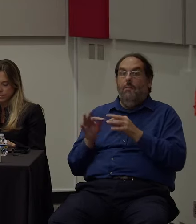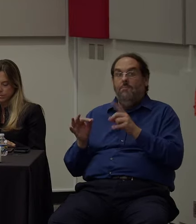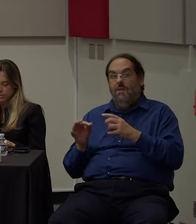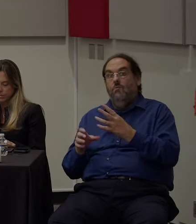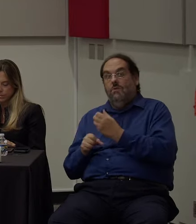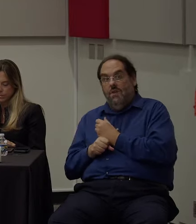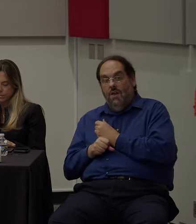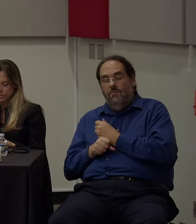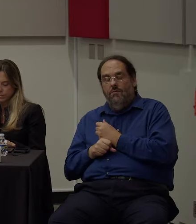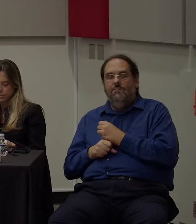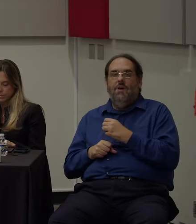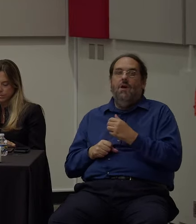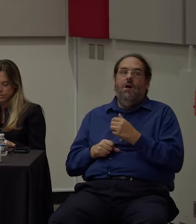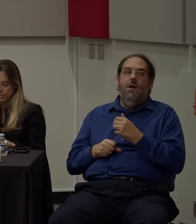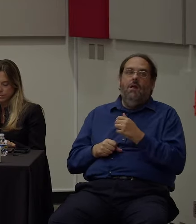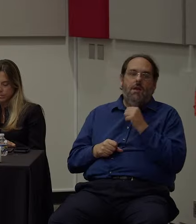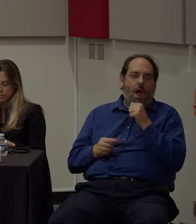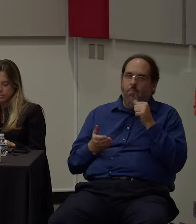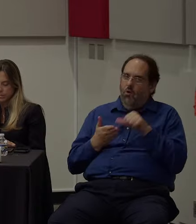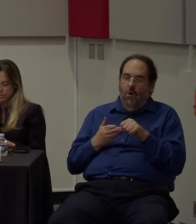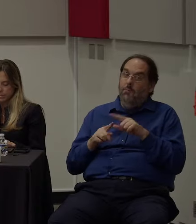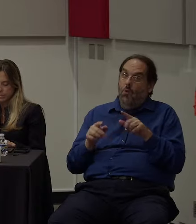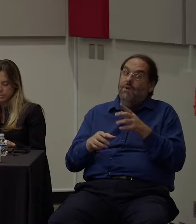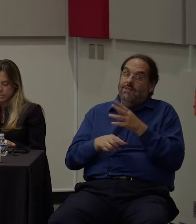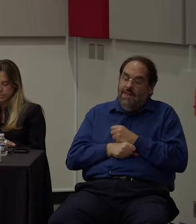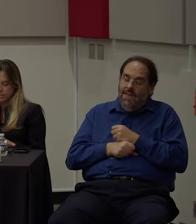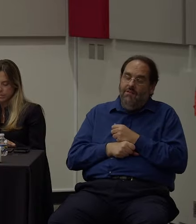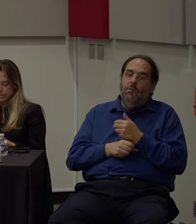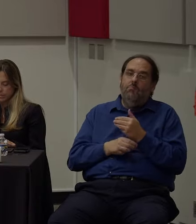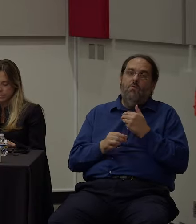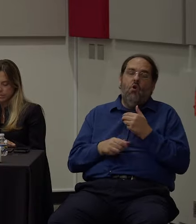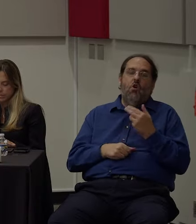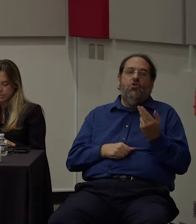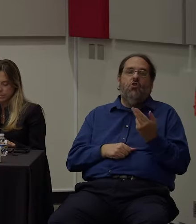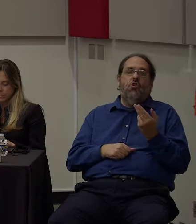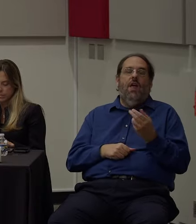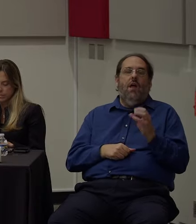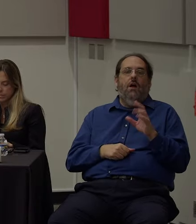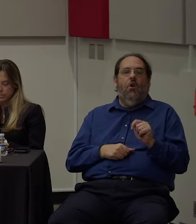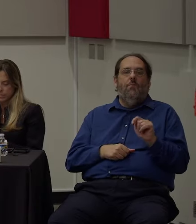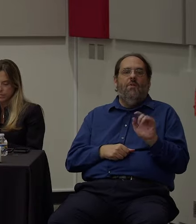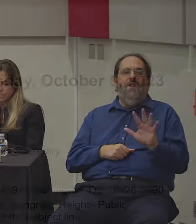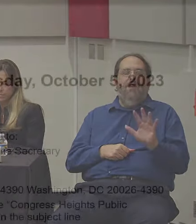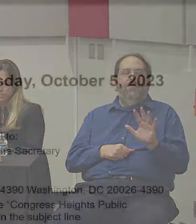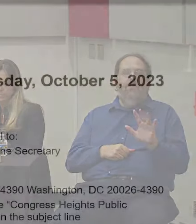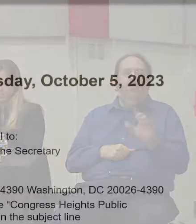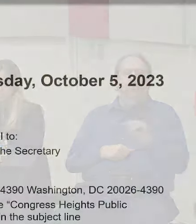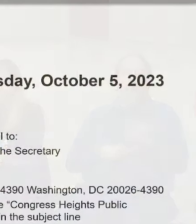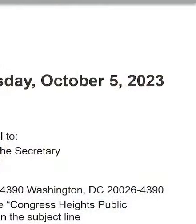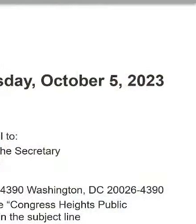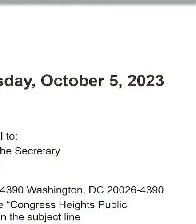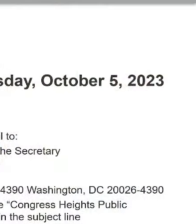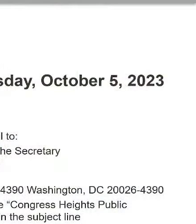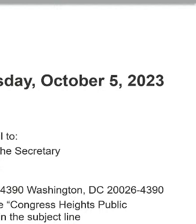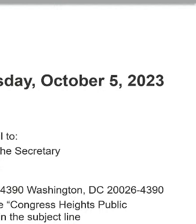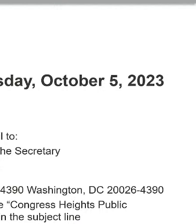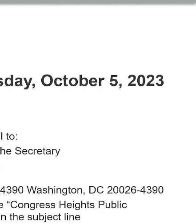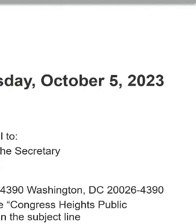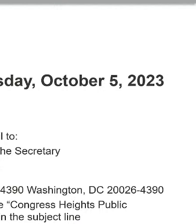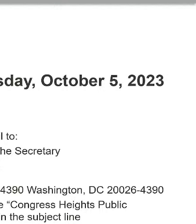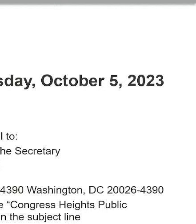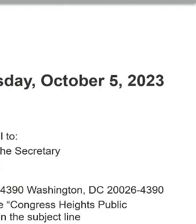be received, not postmarked, by Thursday, October 5th, 2023, in